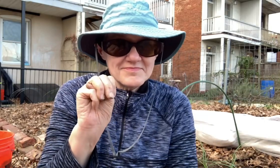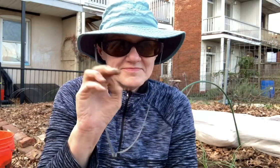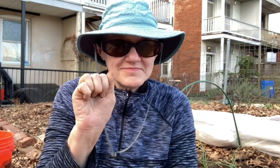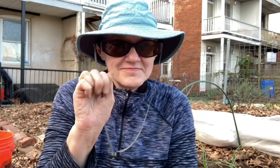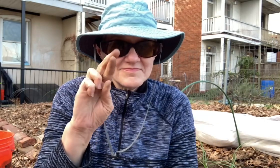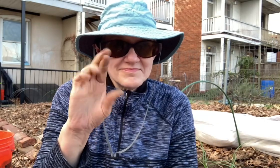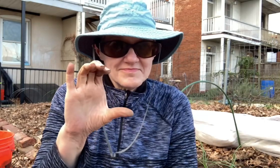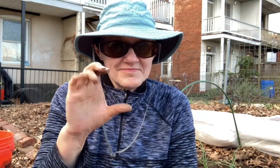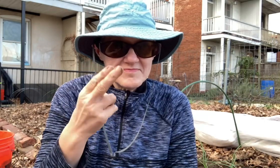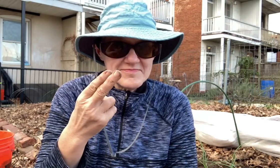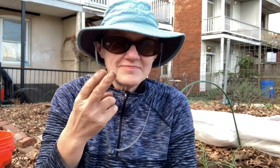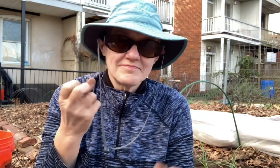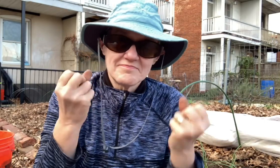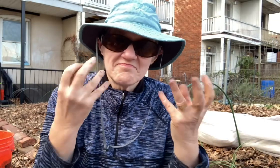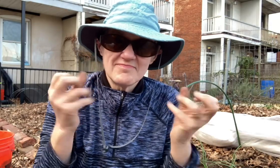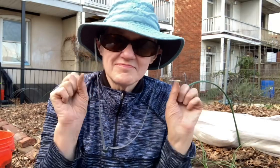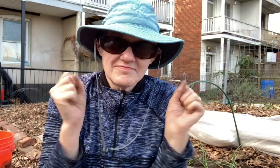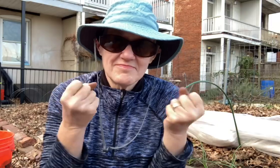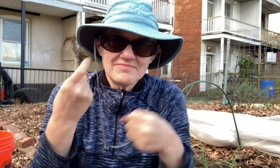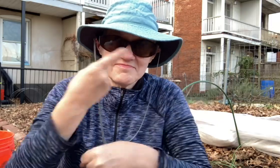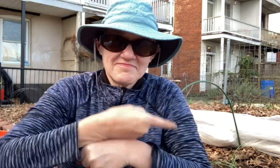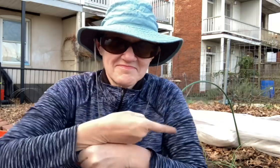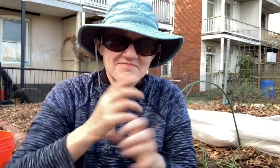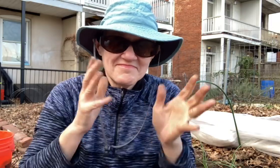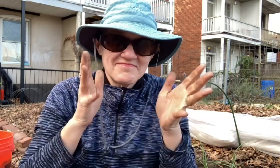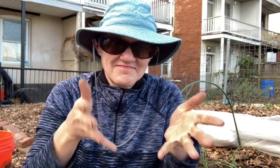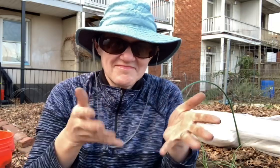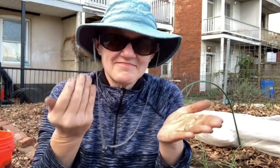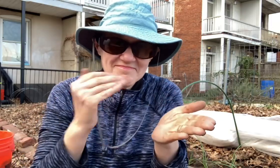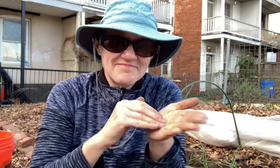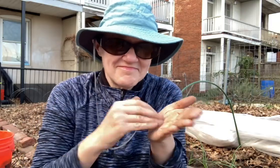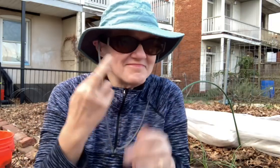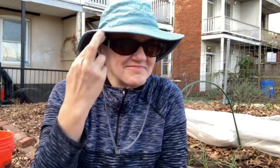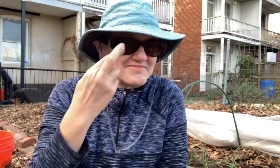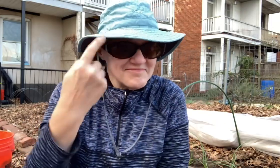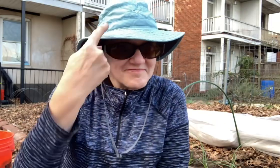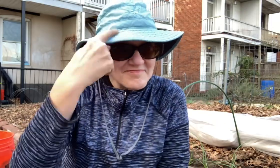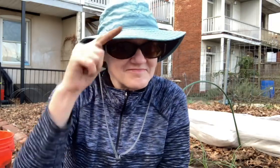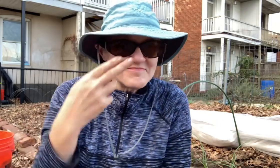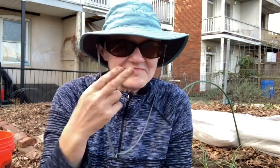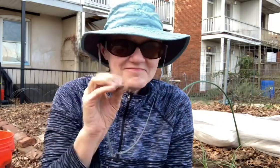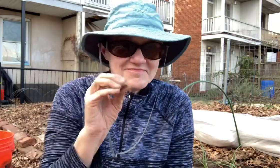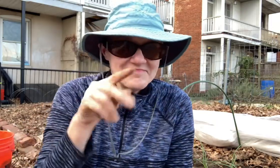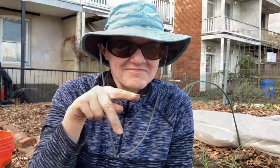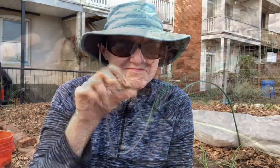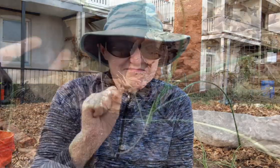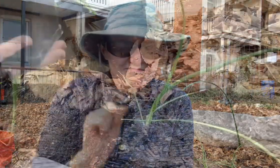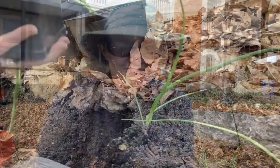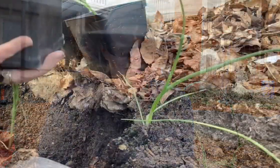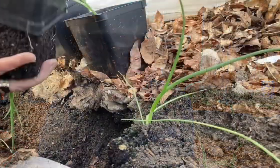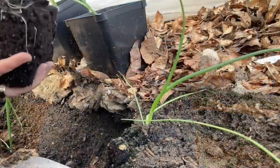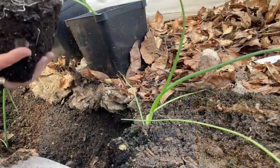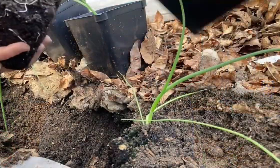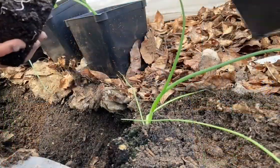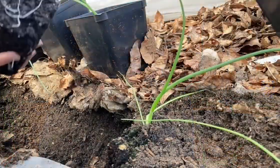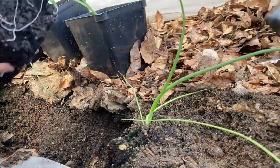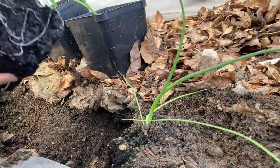So it's mid-March. And we got a lot of cold days left. And again, that's the reason I've set out the